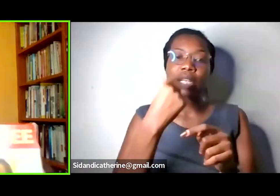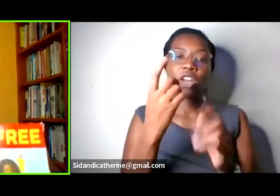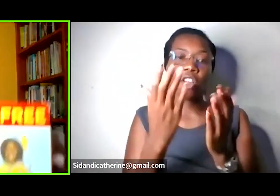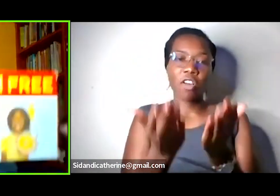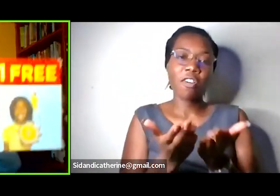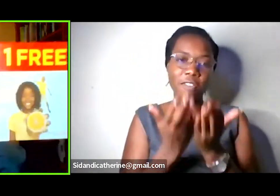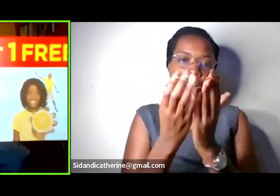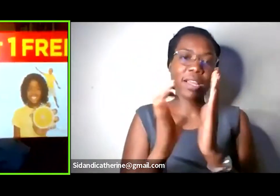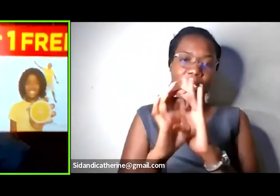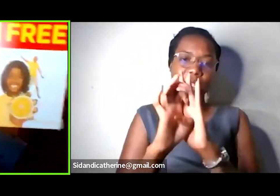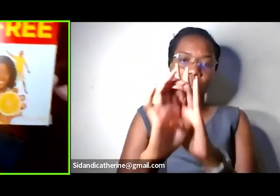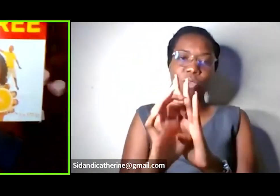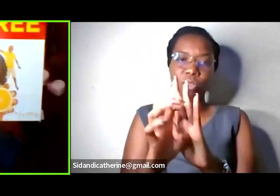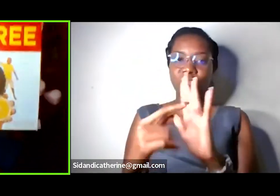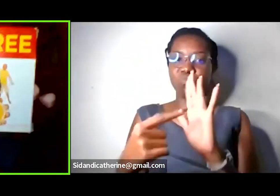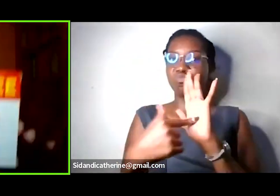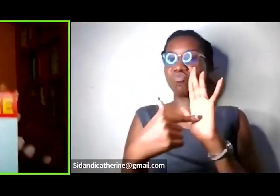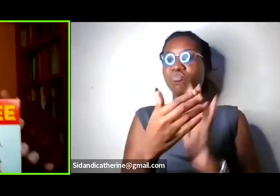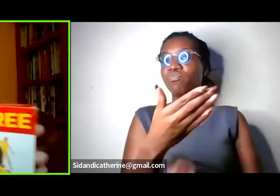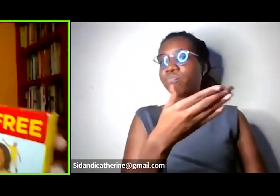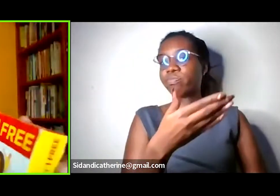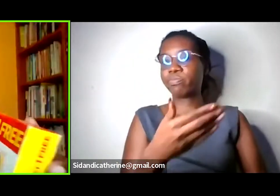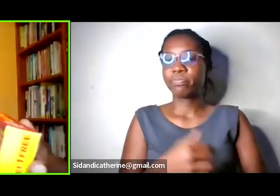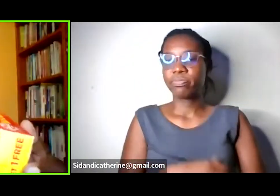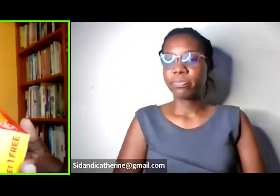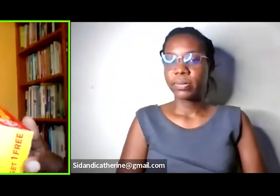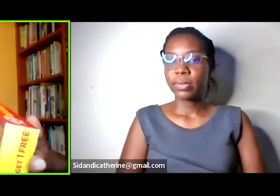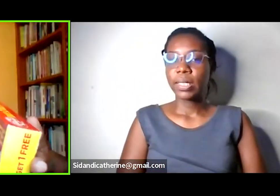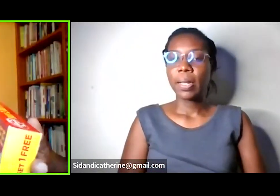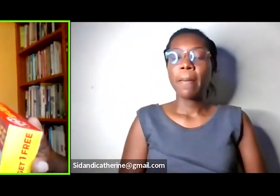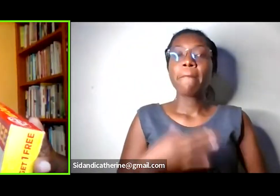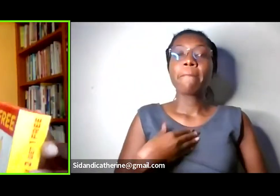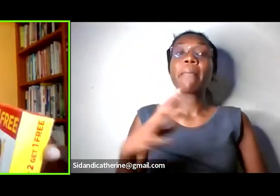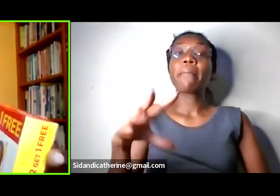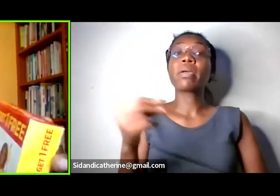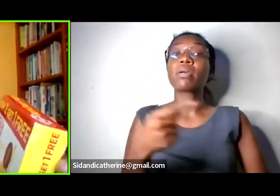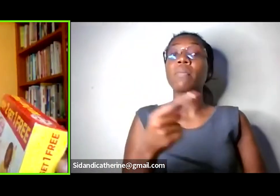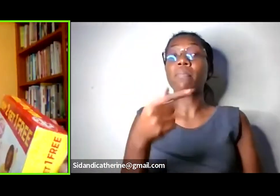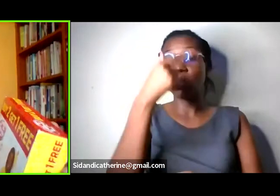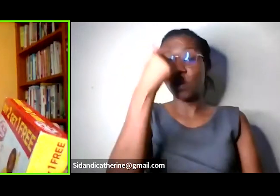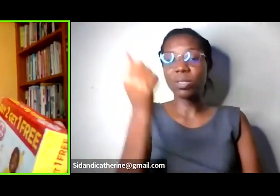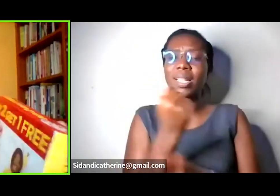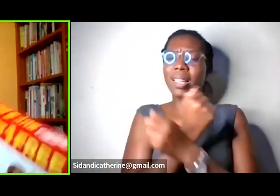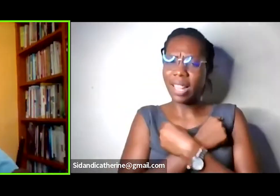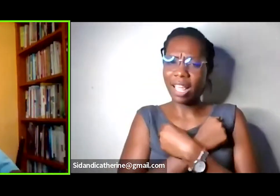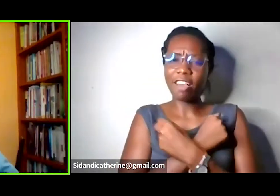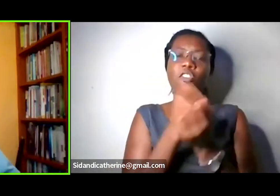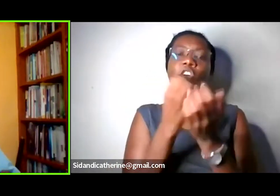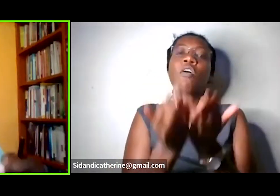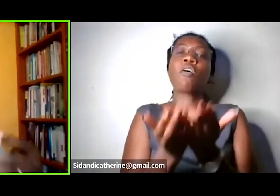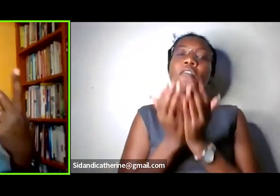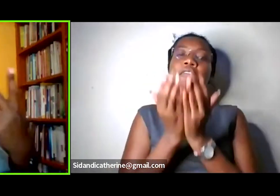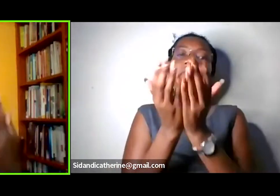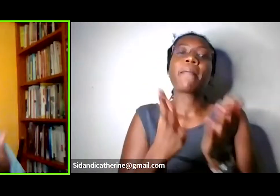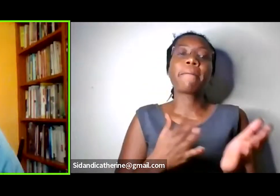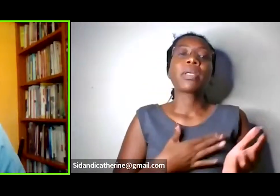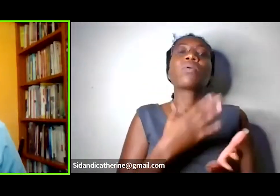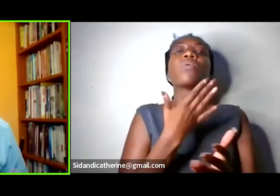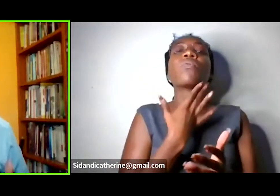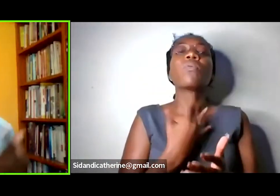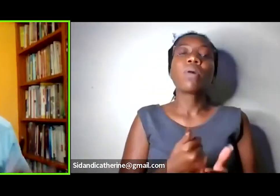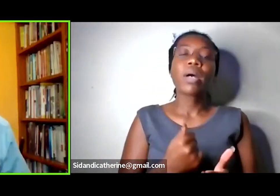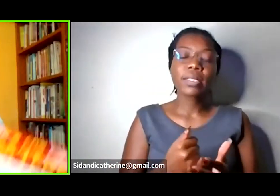you are not offering true value, but the point is this. For most of the times, for us as service providers, we are